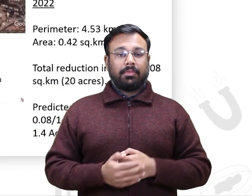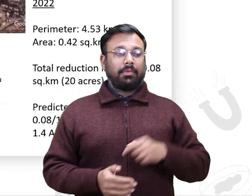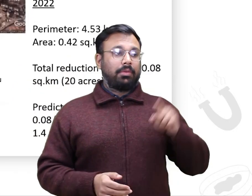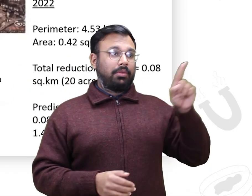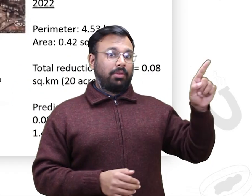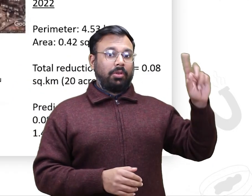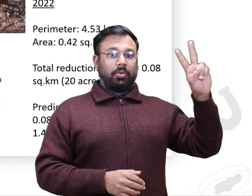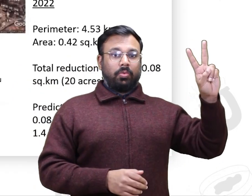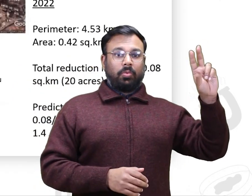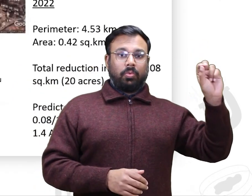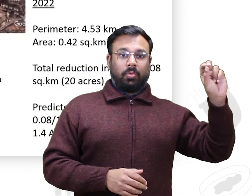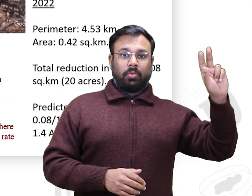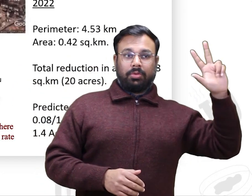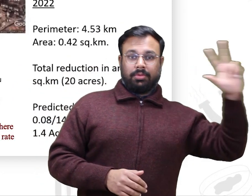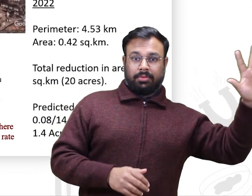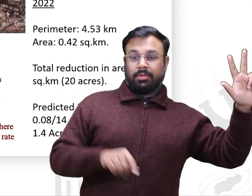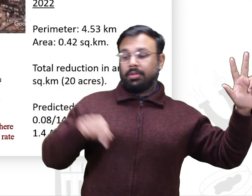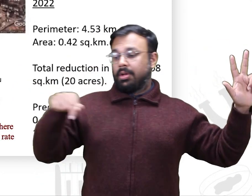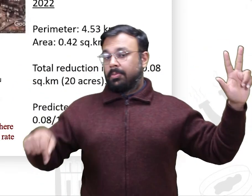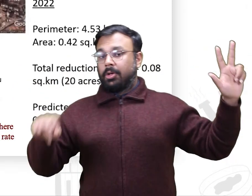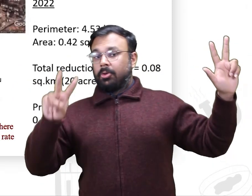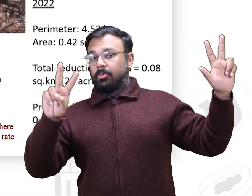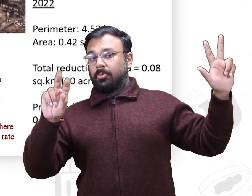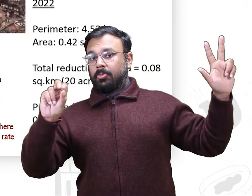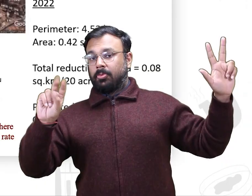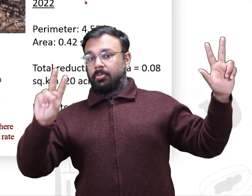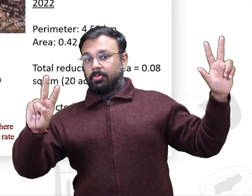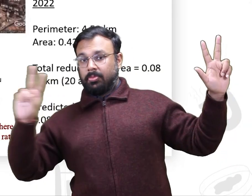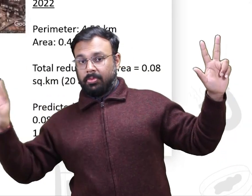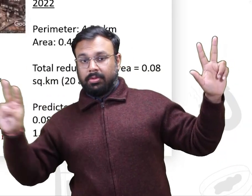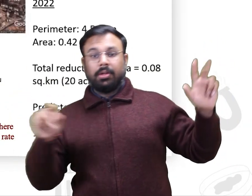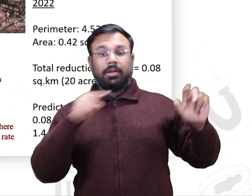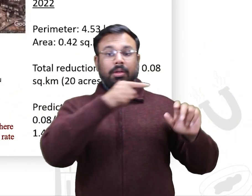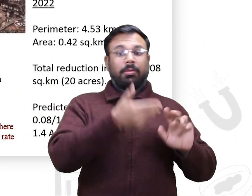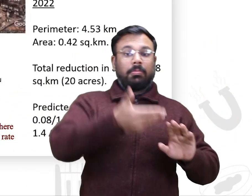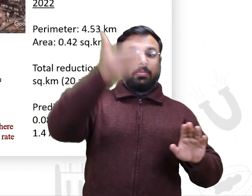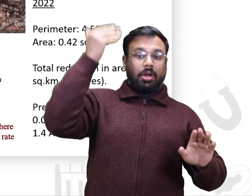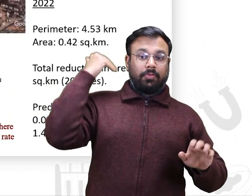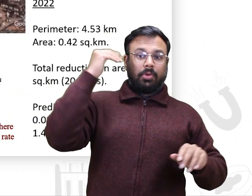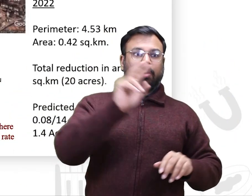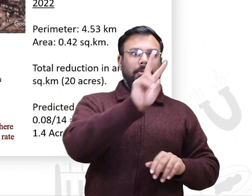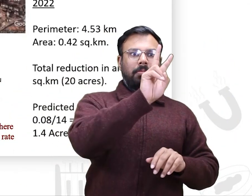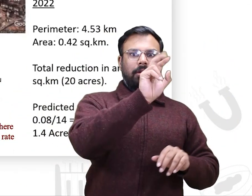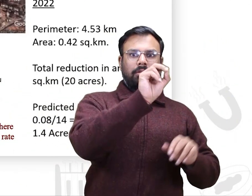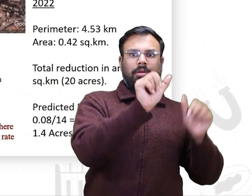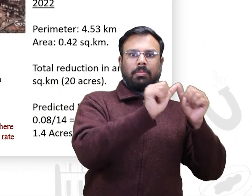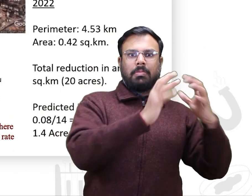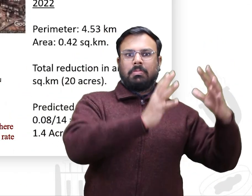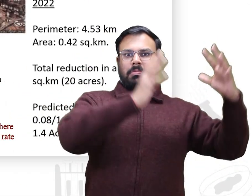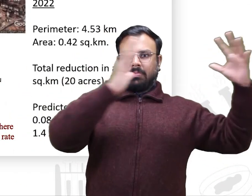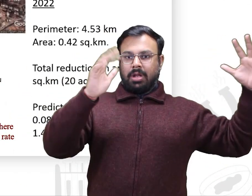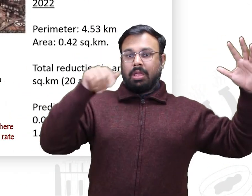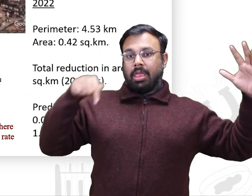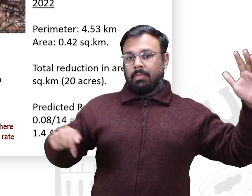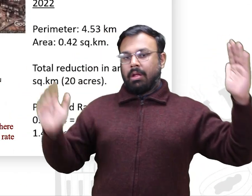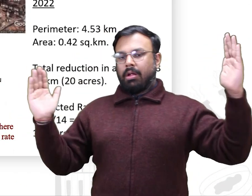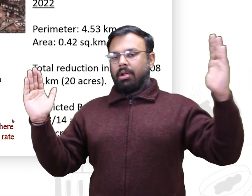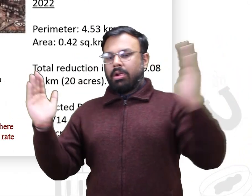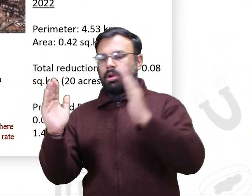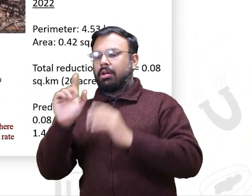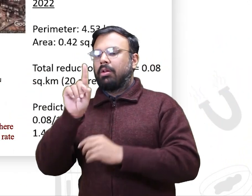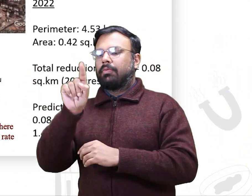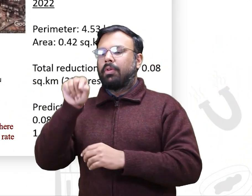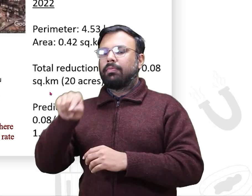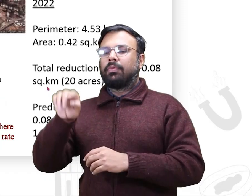year. Similarly, from the satellite images of Durgam Cheruvu, from 2008 to 22, there